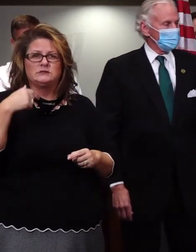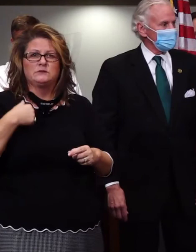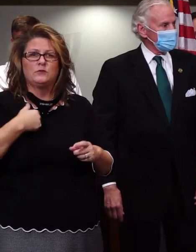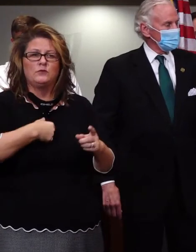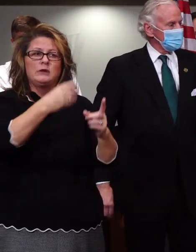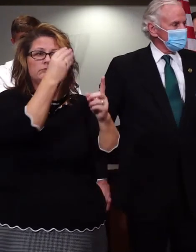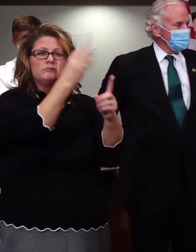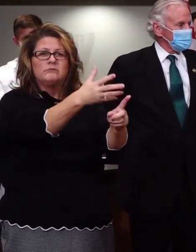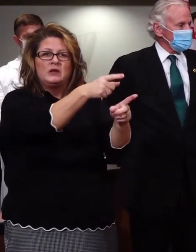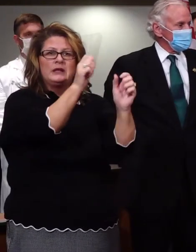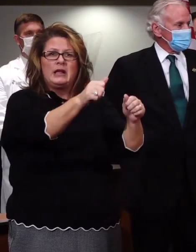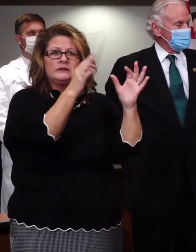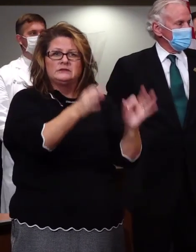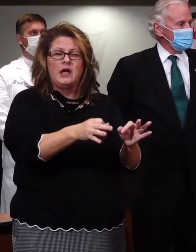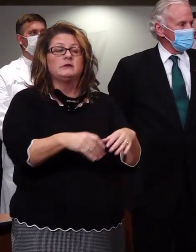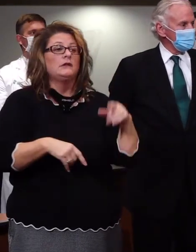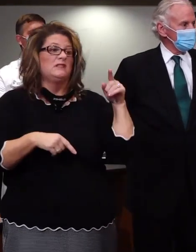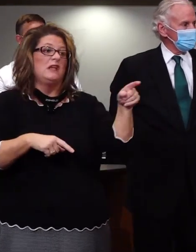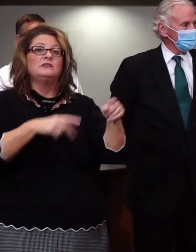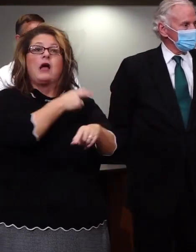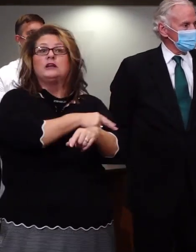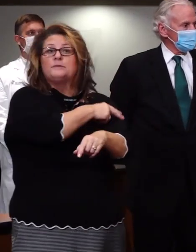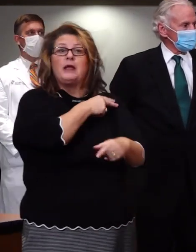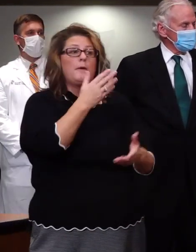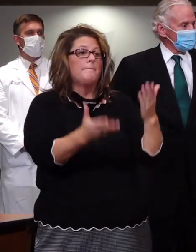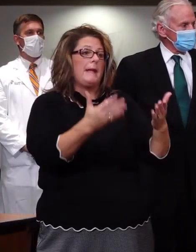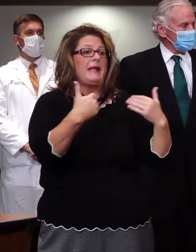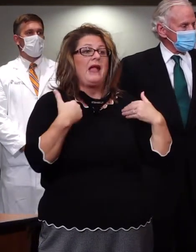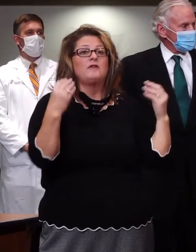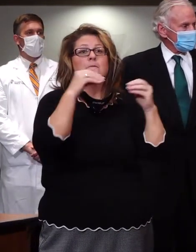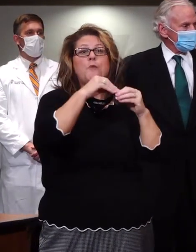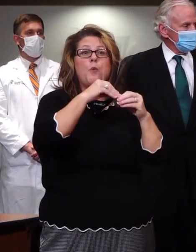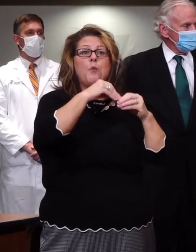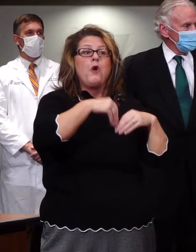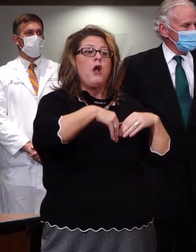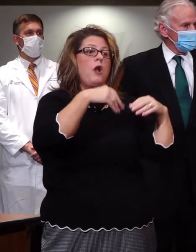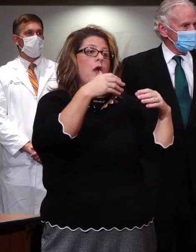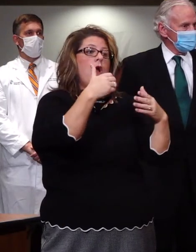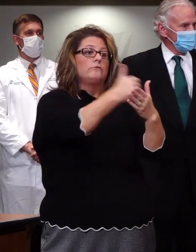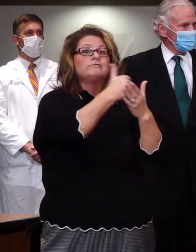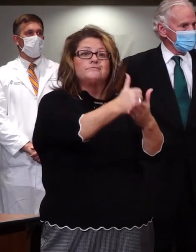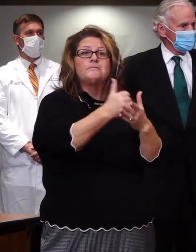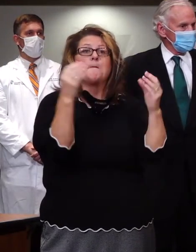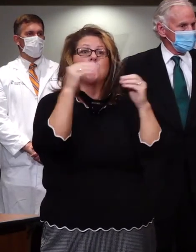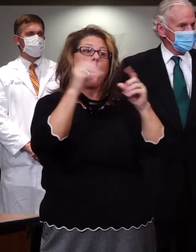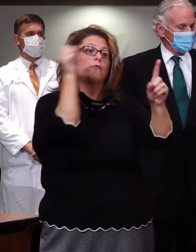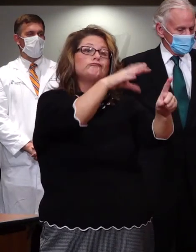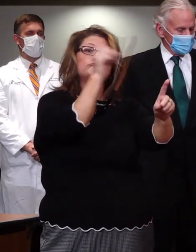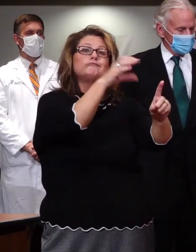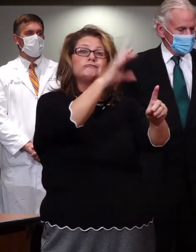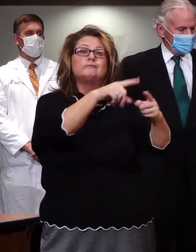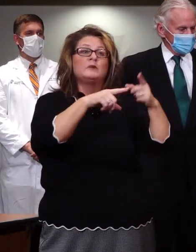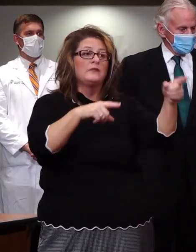know that from one hospital to the next, they may have access to more resources. They may have more shifts. If we have a